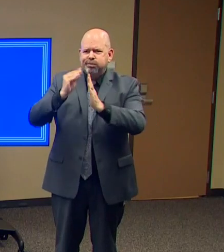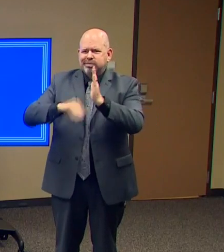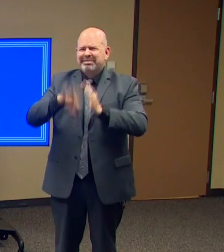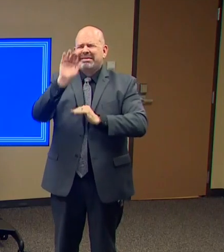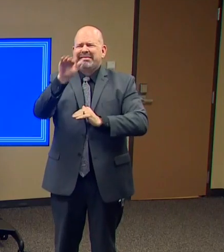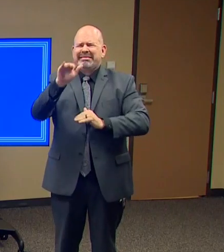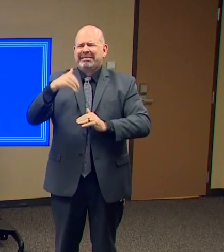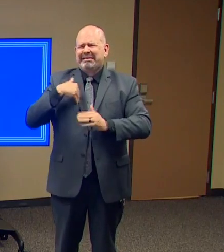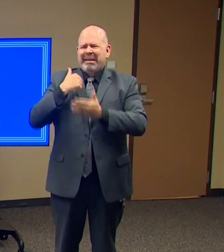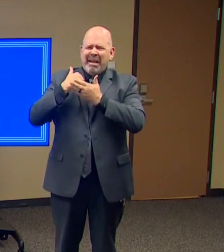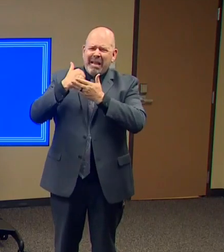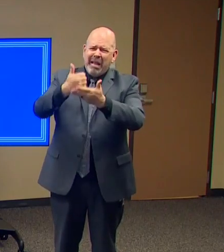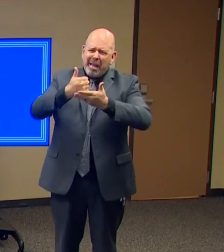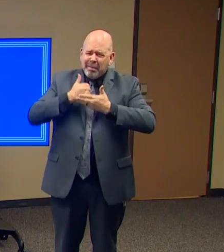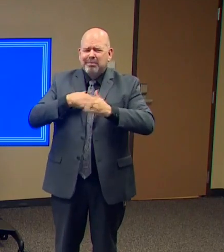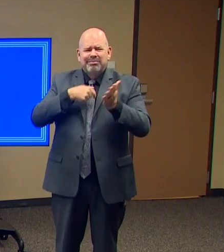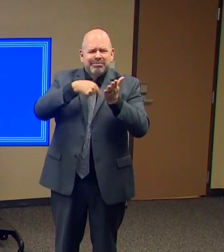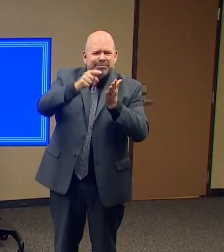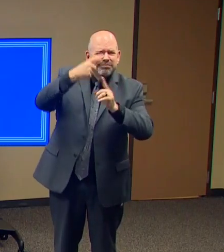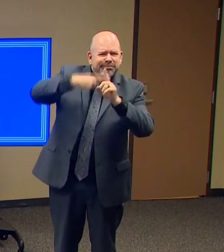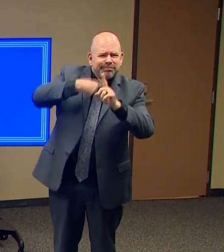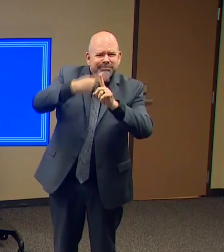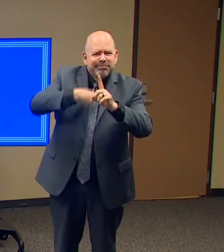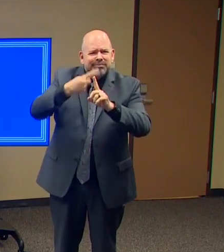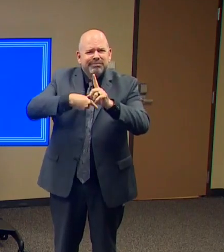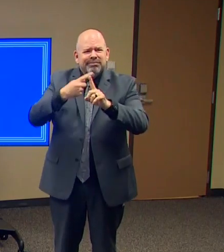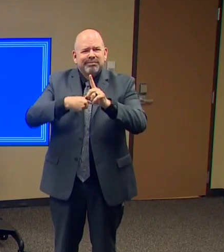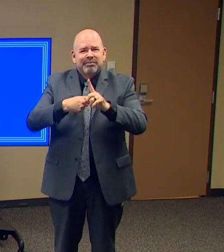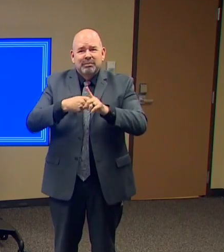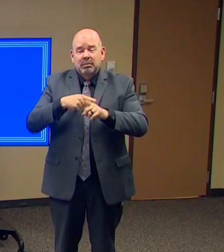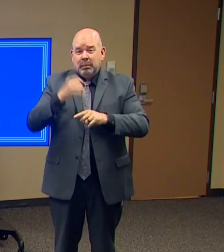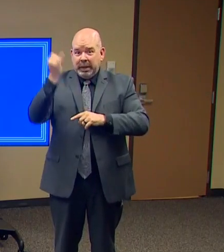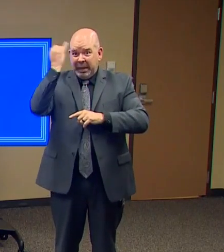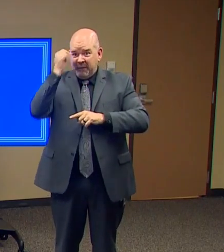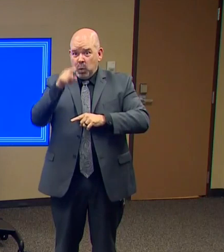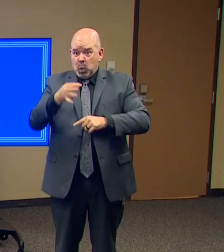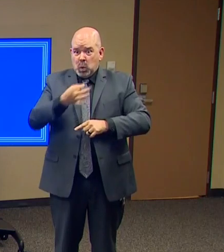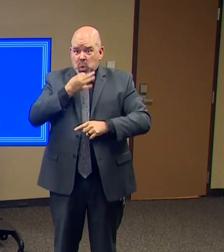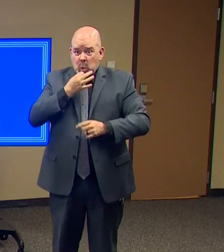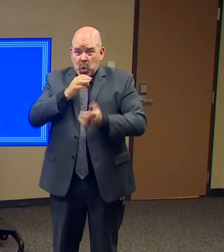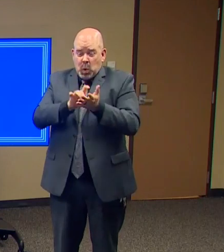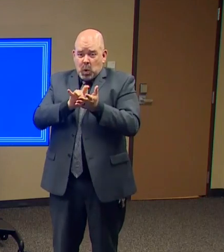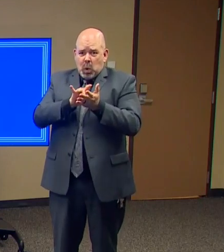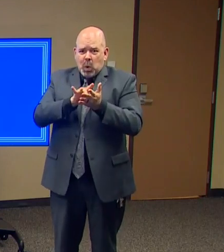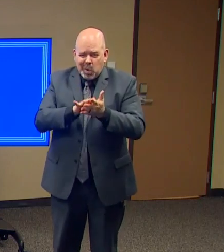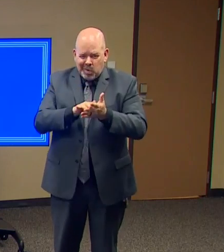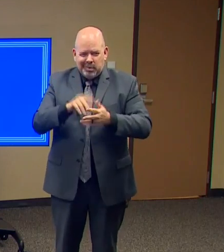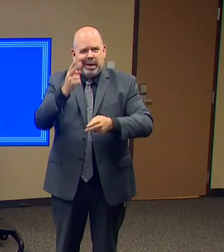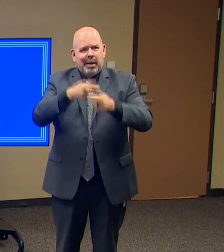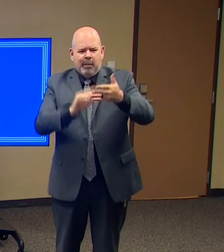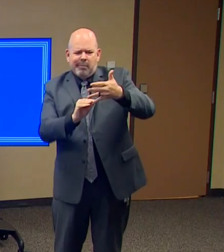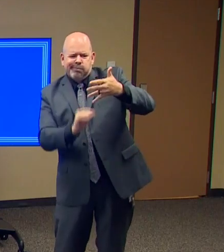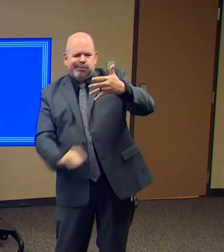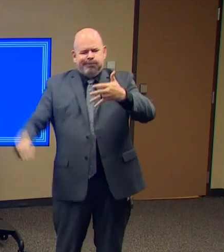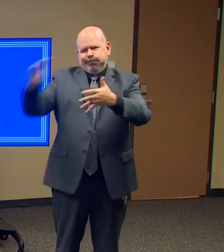eviction will be given priority for assistance. So if you need help, go